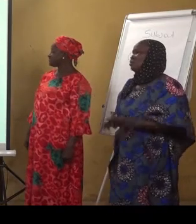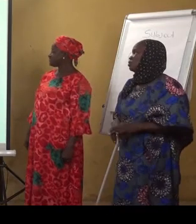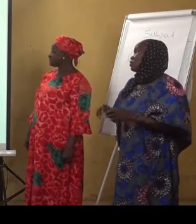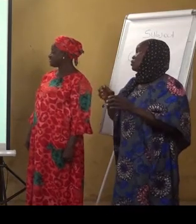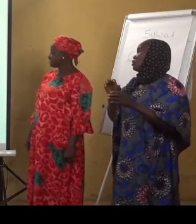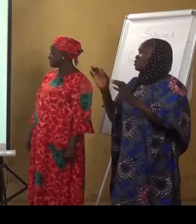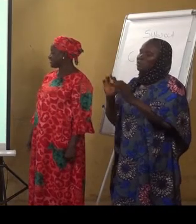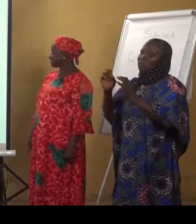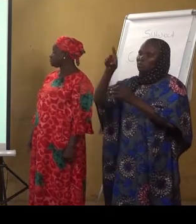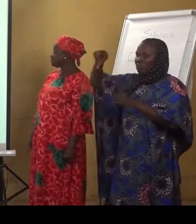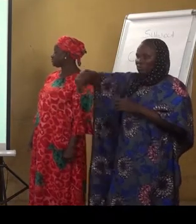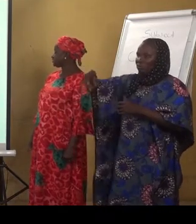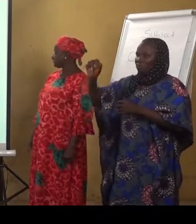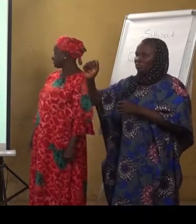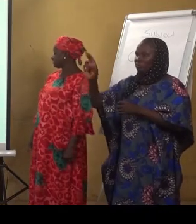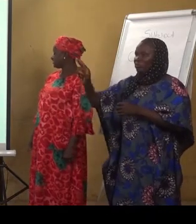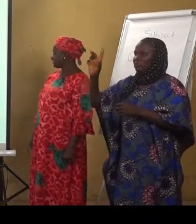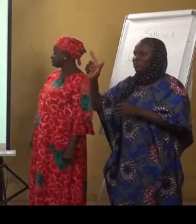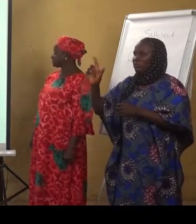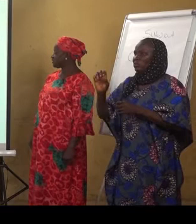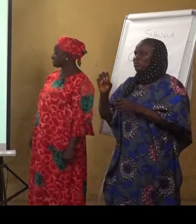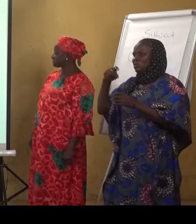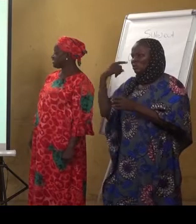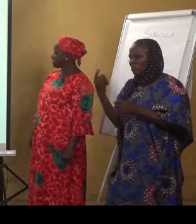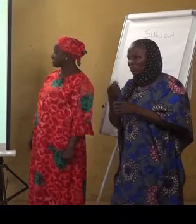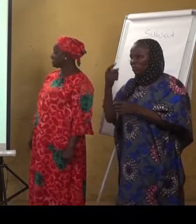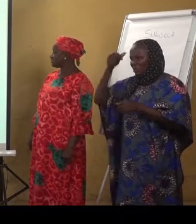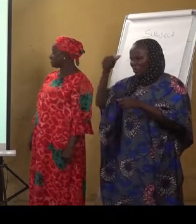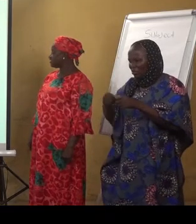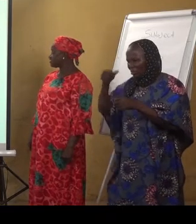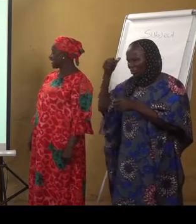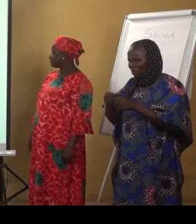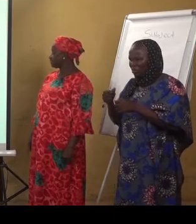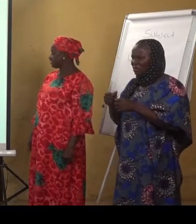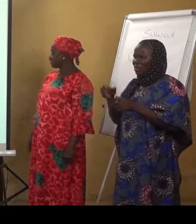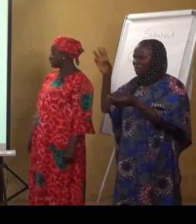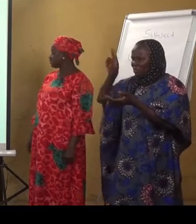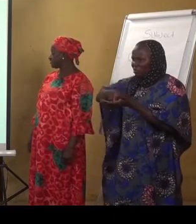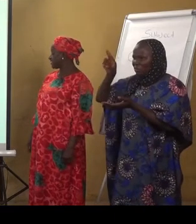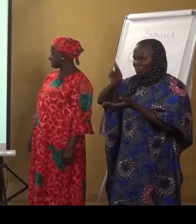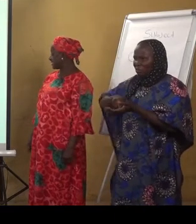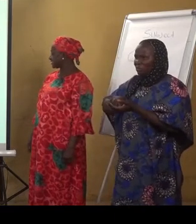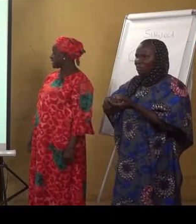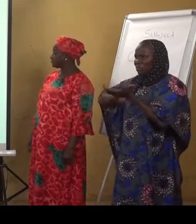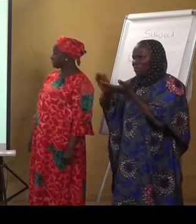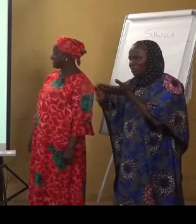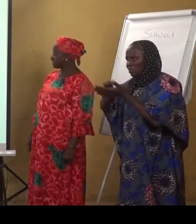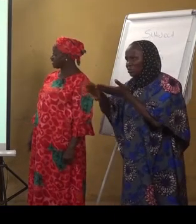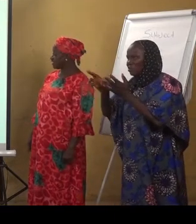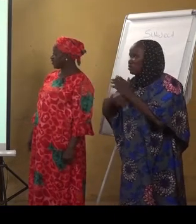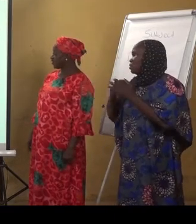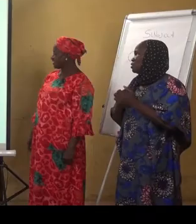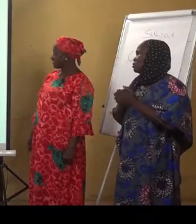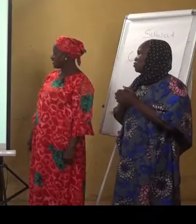re-emphasized forgiveness in most of his teachings because it involves the ability to tolerate and